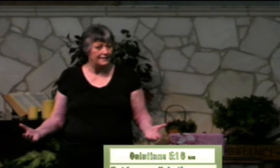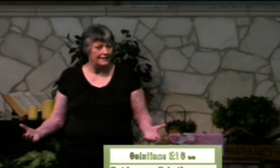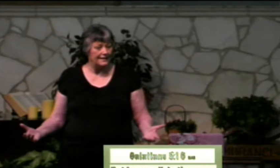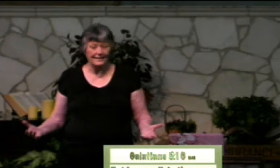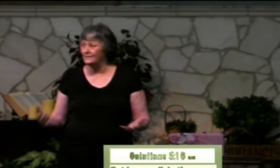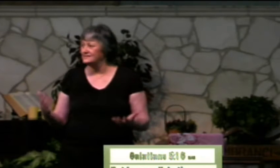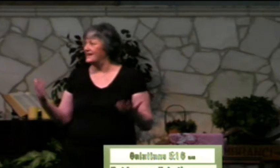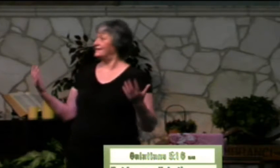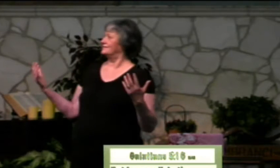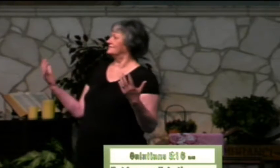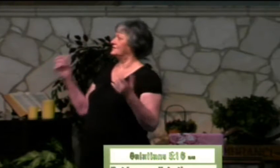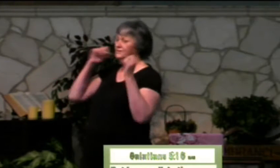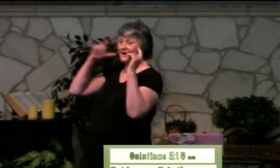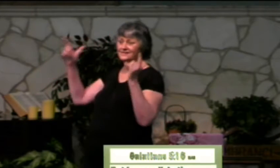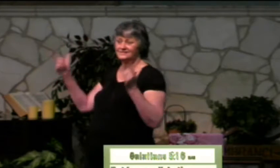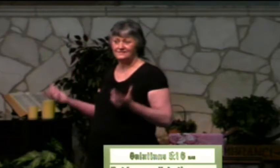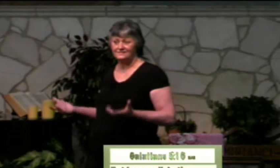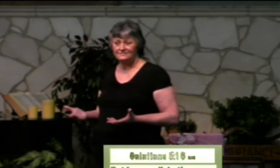And I was like, surprised.